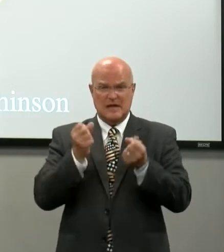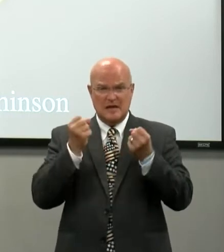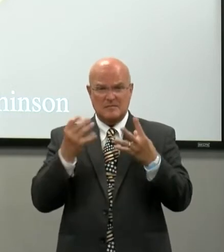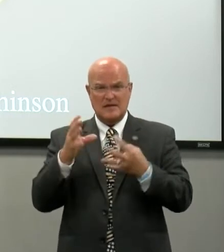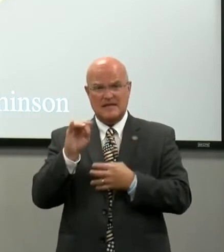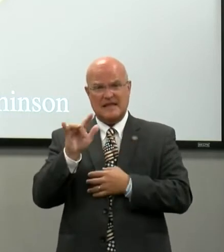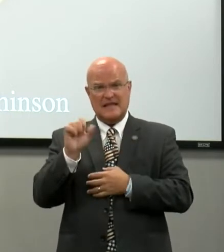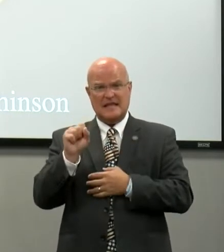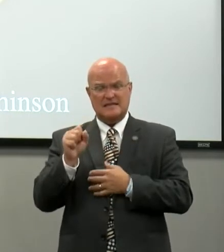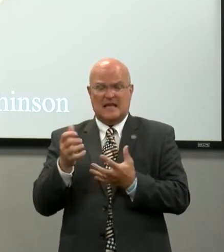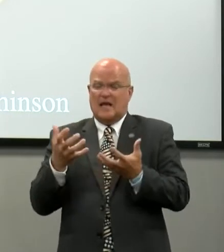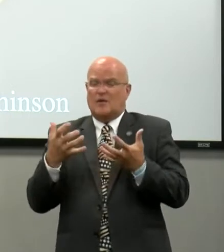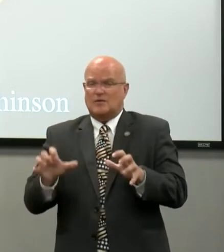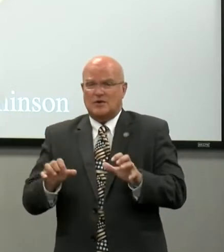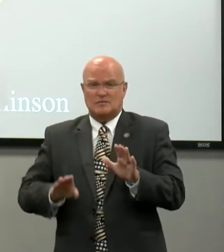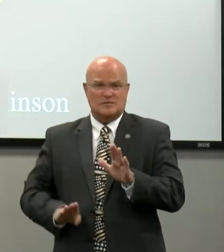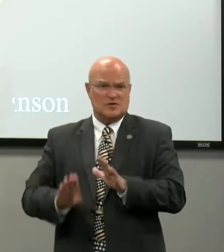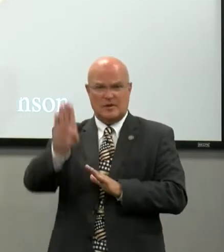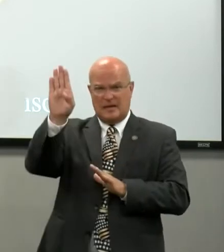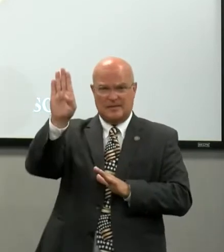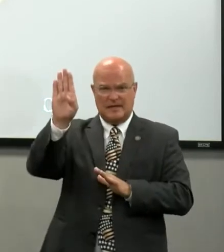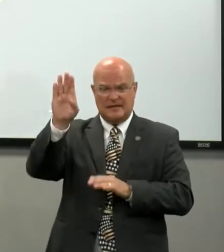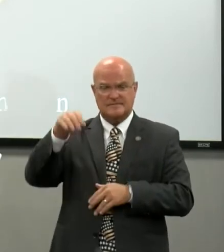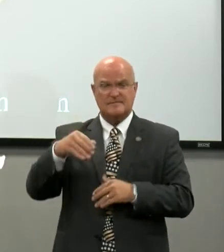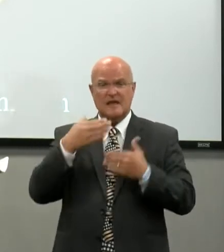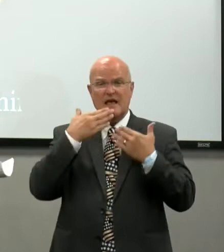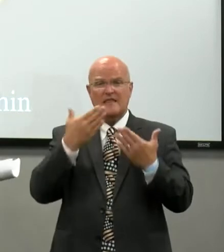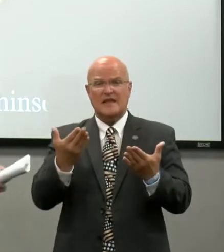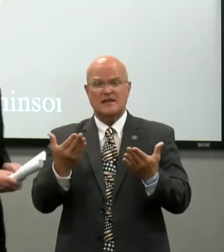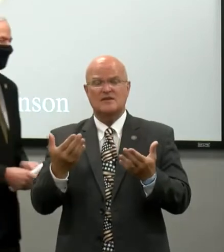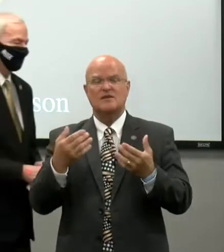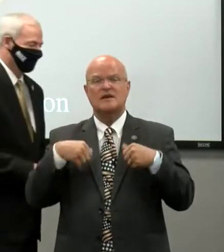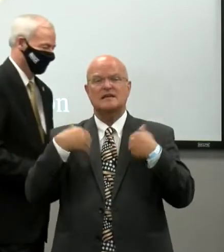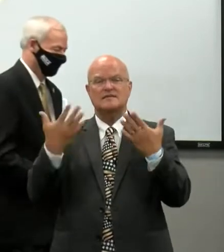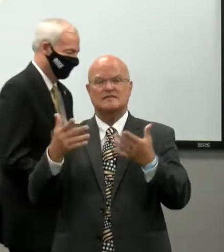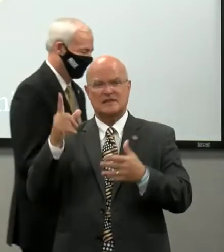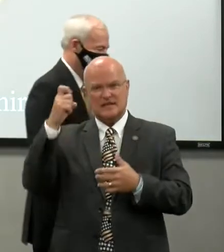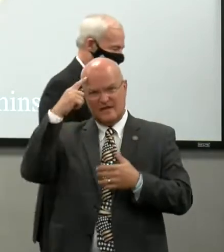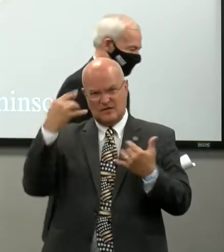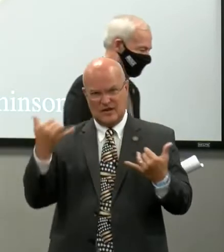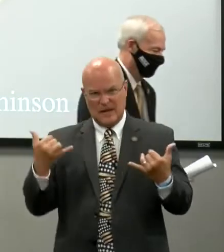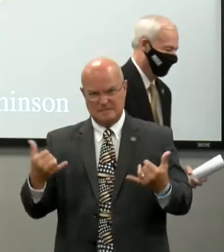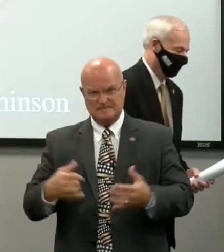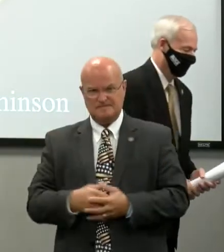we'd hate to see them go back up again. So thank you very much, and I will turn this back over to the governor.